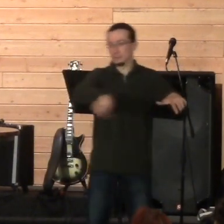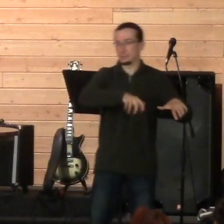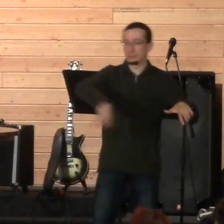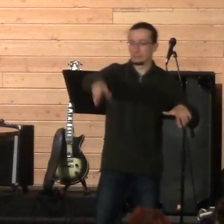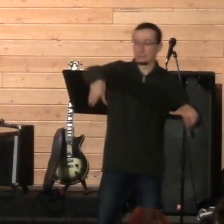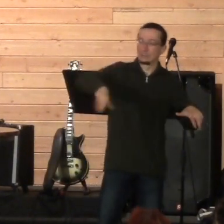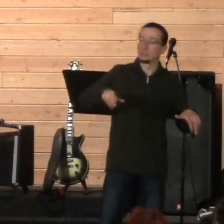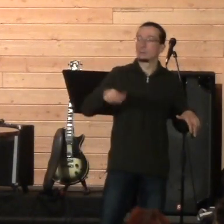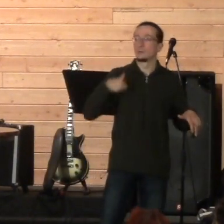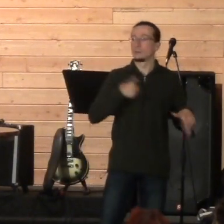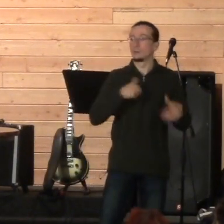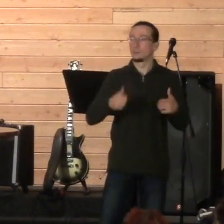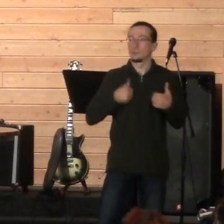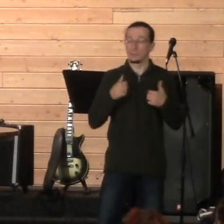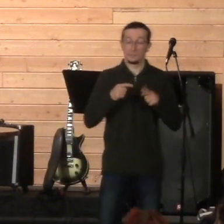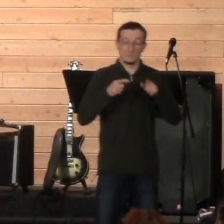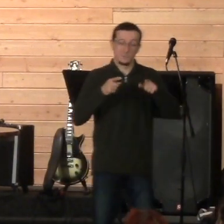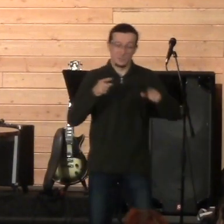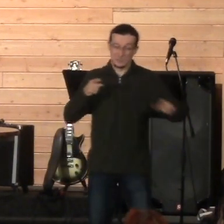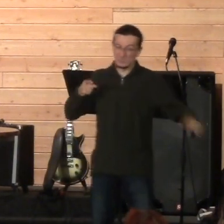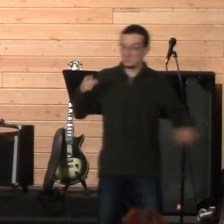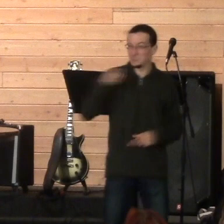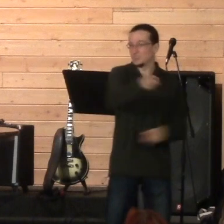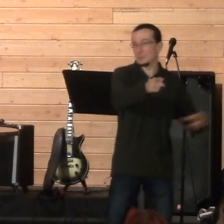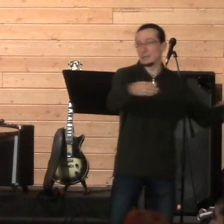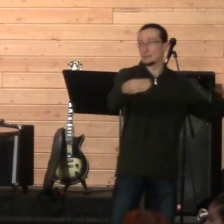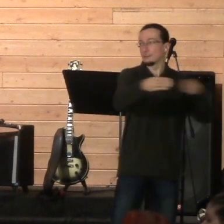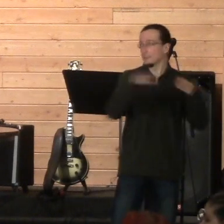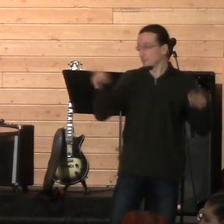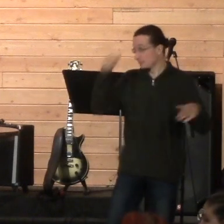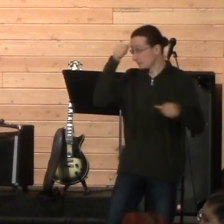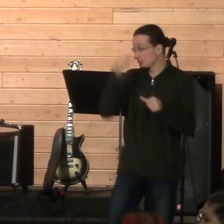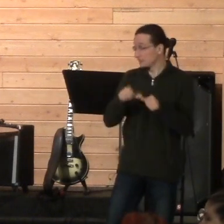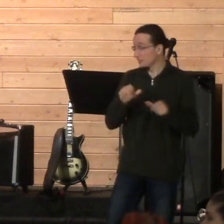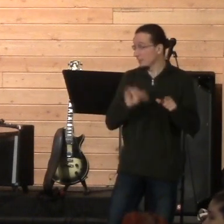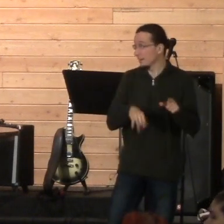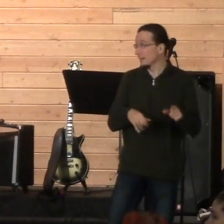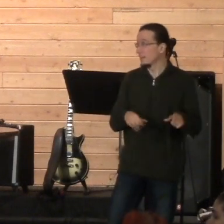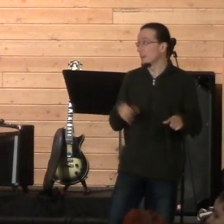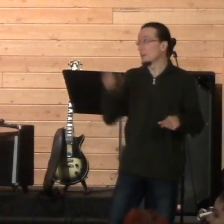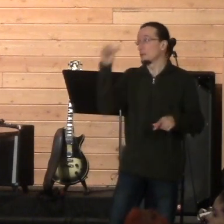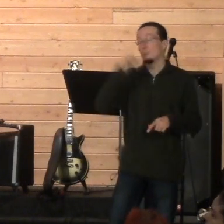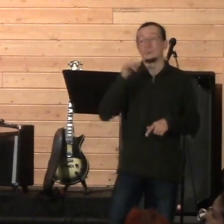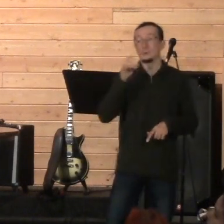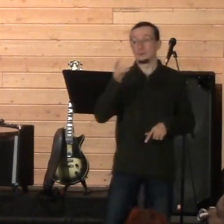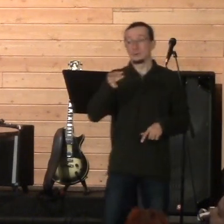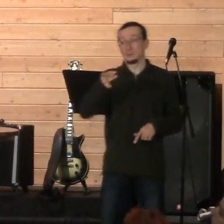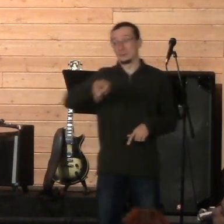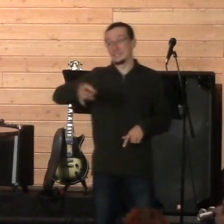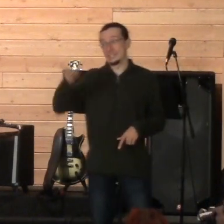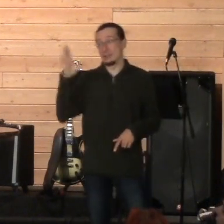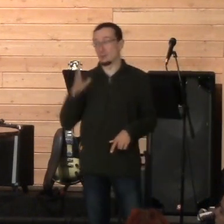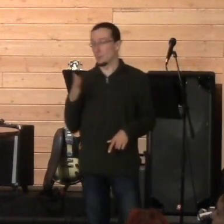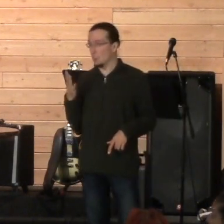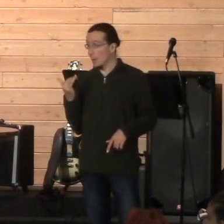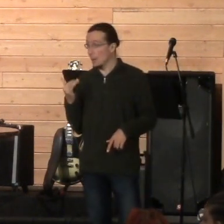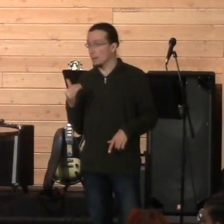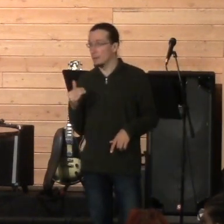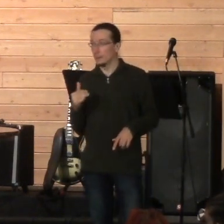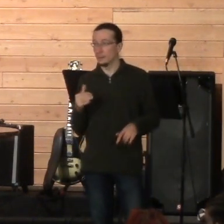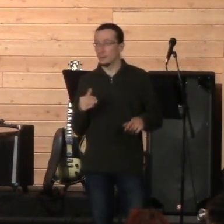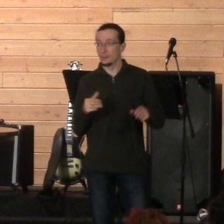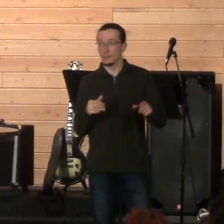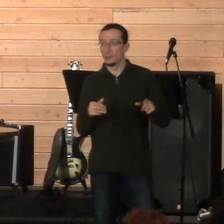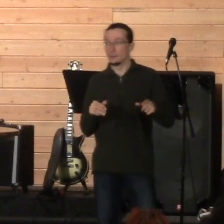And we lived in the very back tucked in corner. You remember that, David? Oh man, it was terrible. Because in between